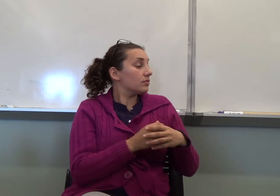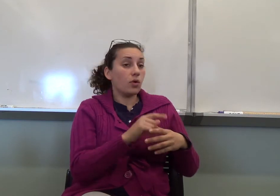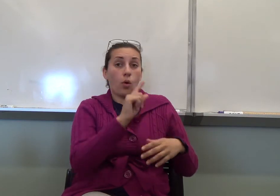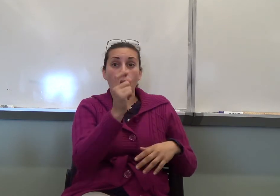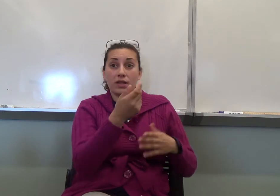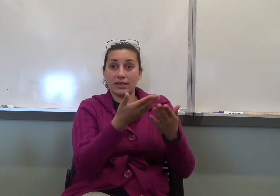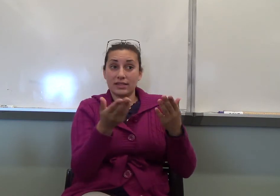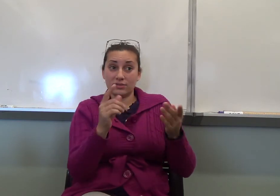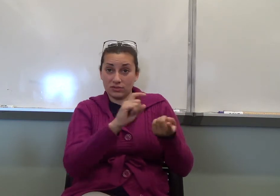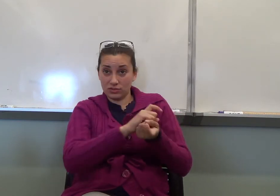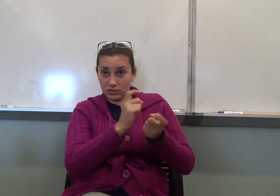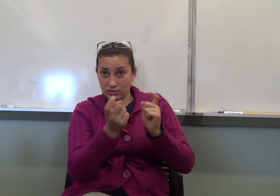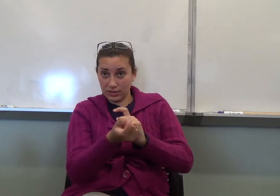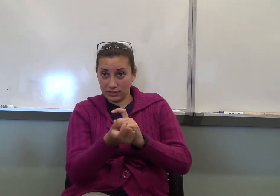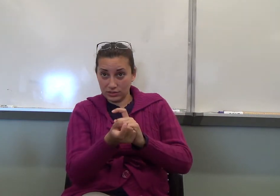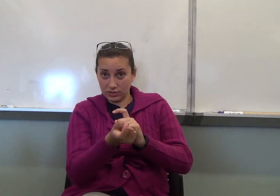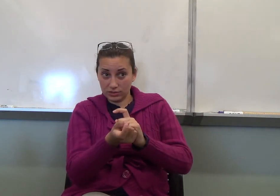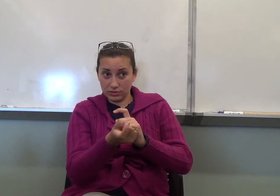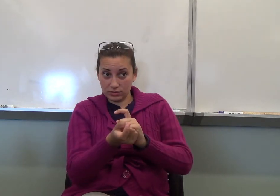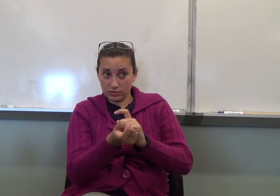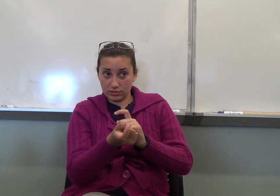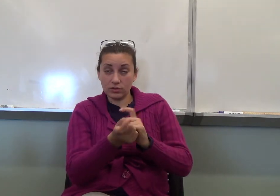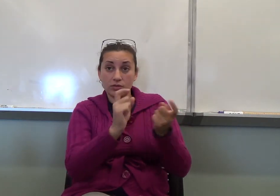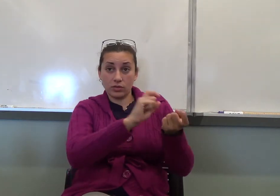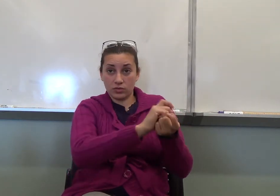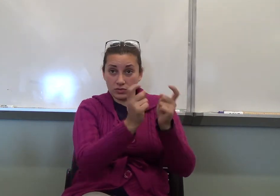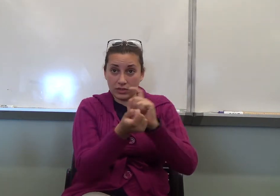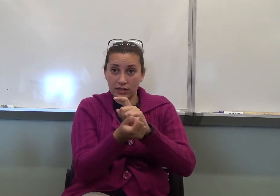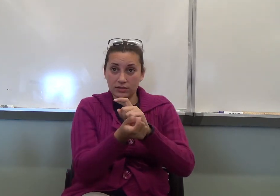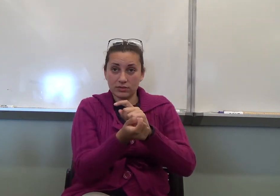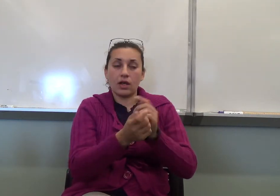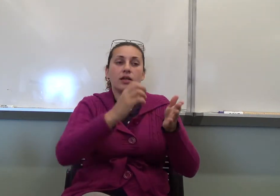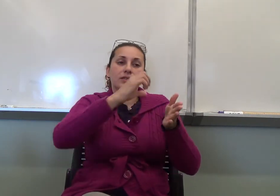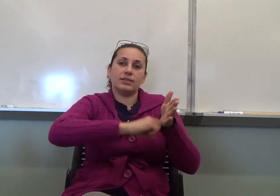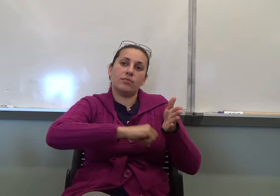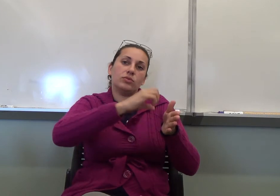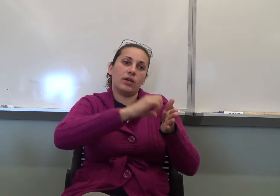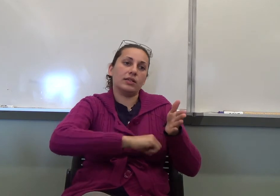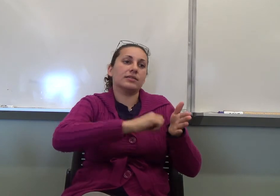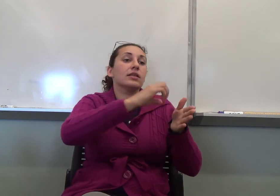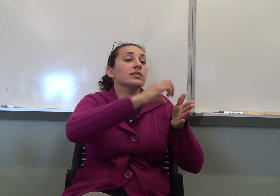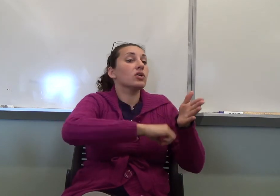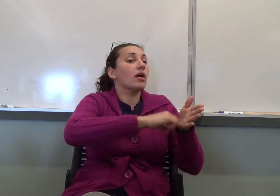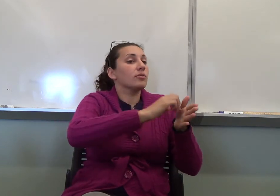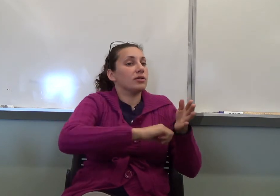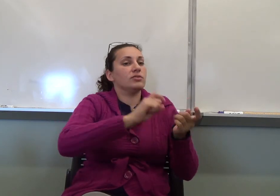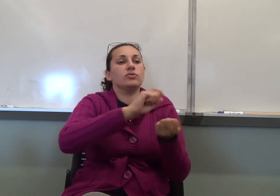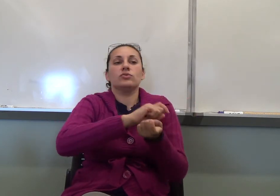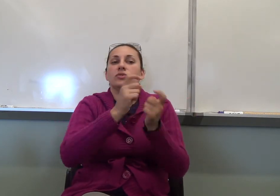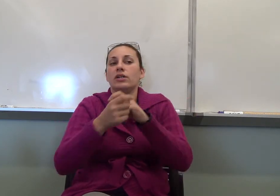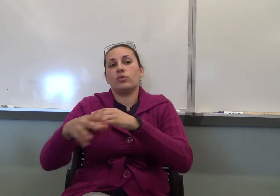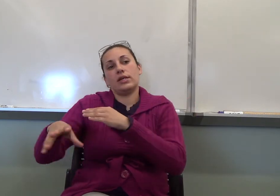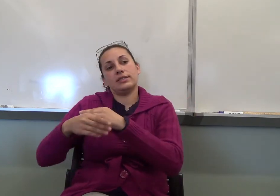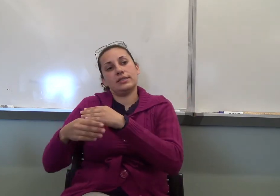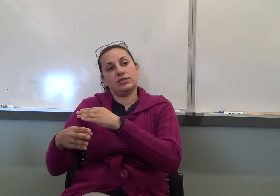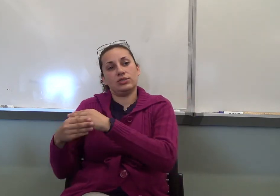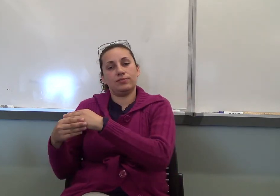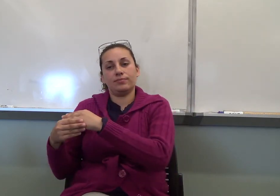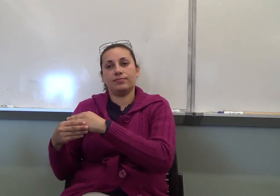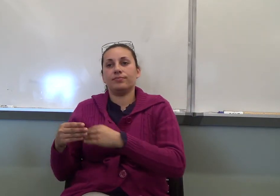changing is the subtractions. The subtractions get changed to addition. So we end up with nothing but addition. Okay, well, when we're